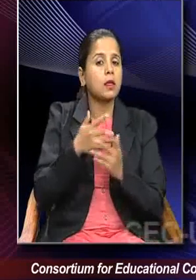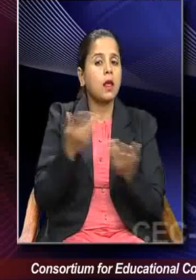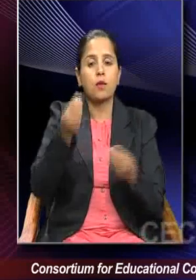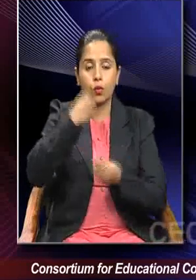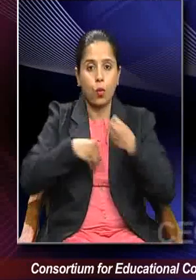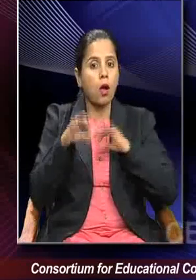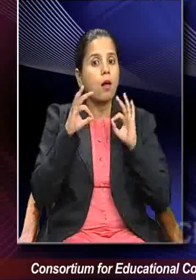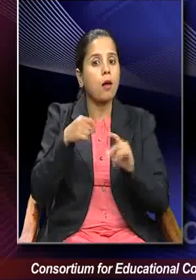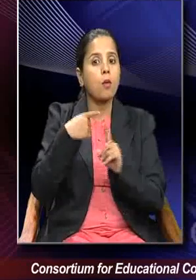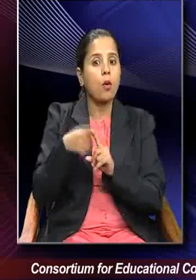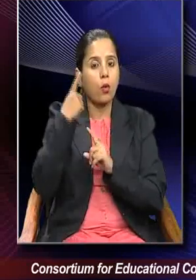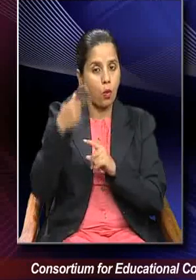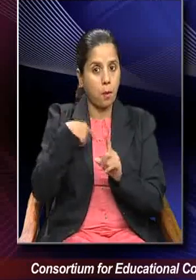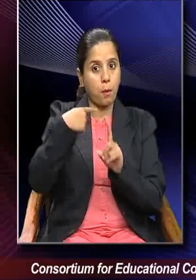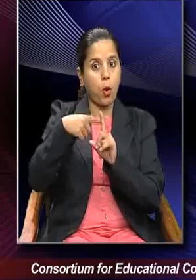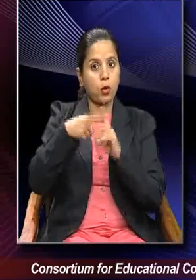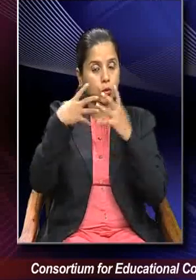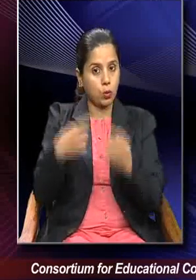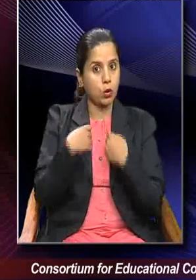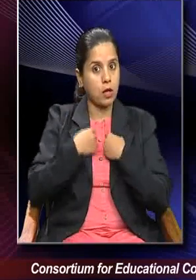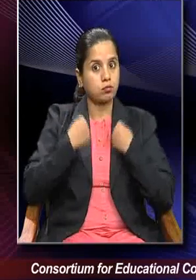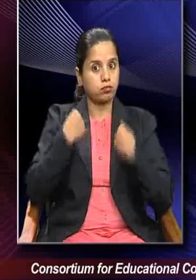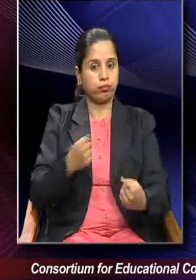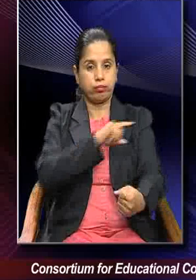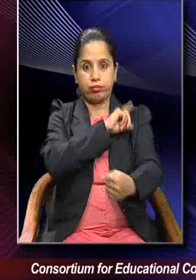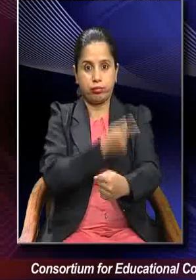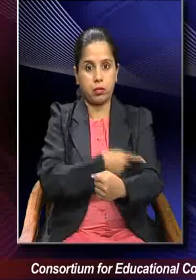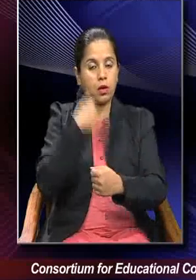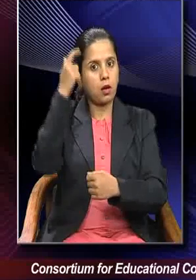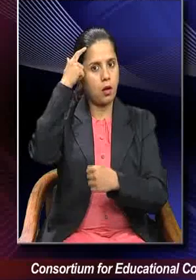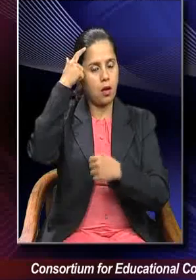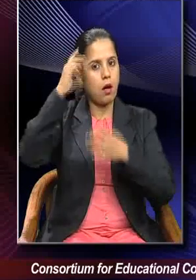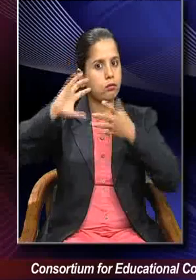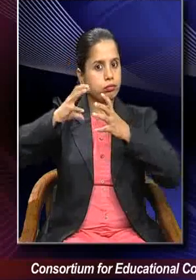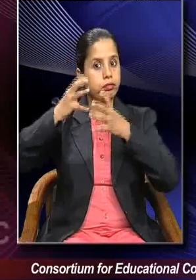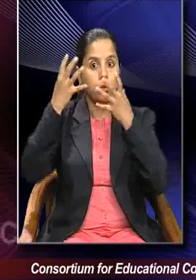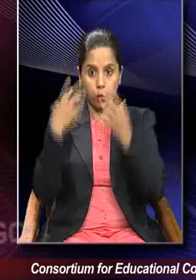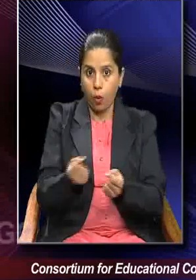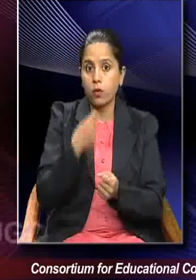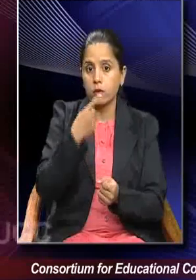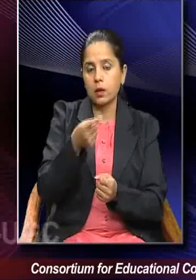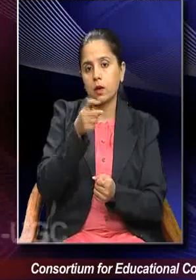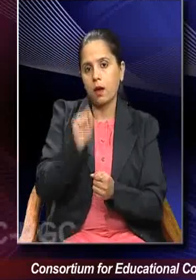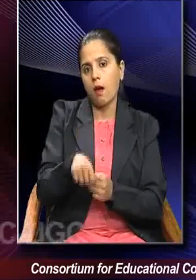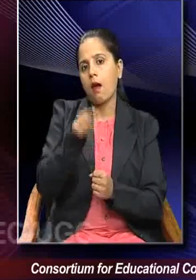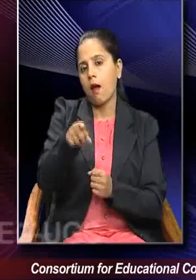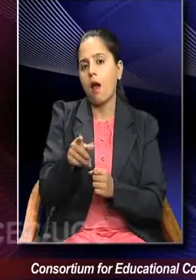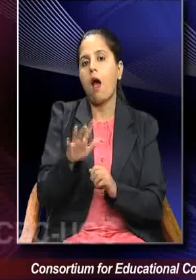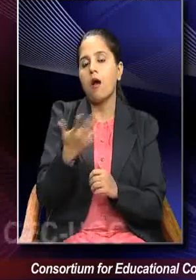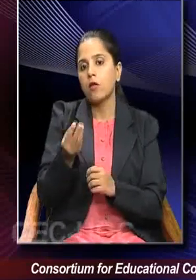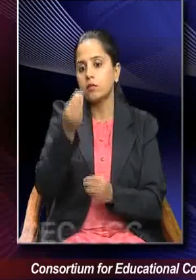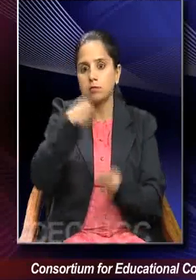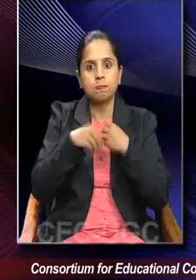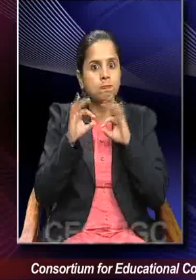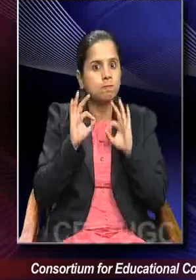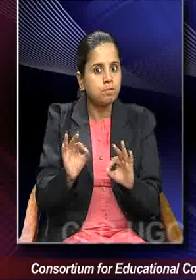for optimum energy levels and brain function can be obtained from a balanced diet